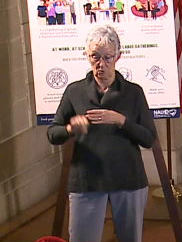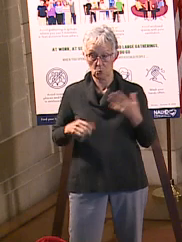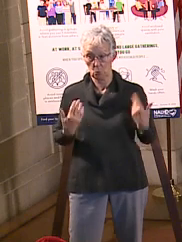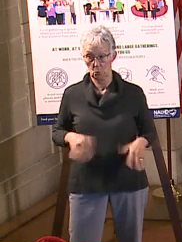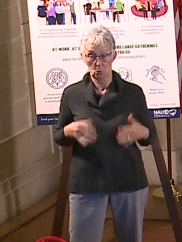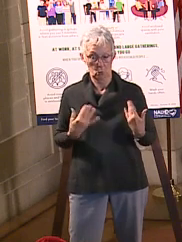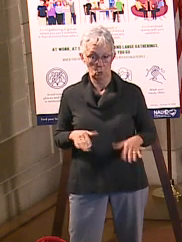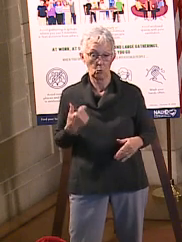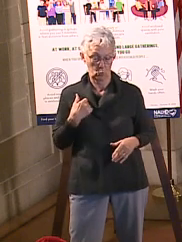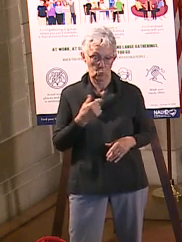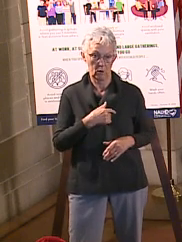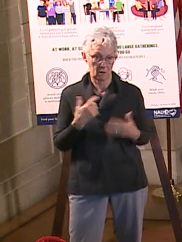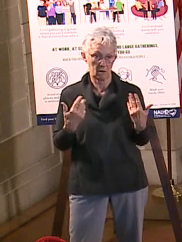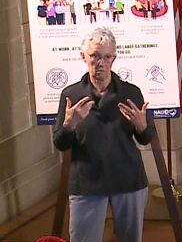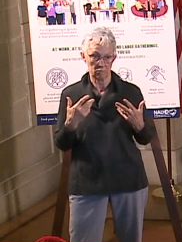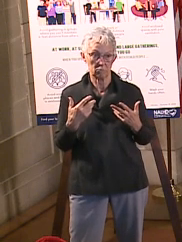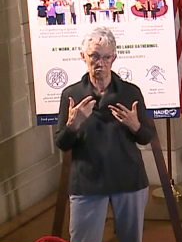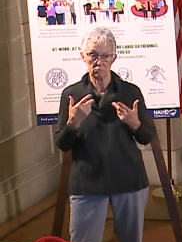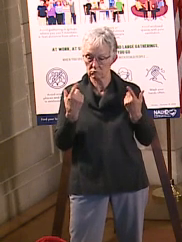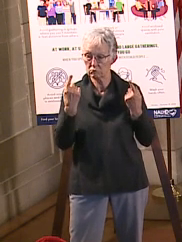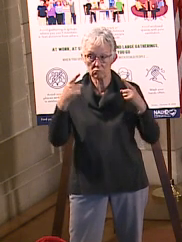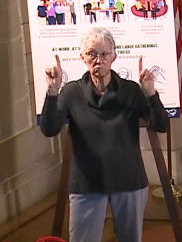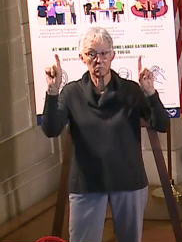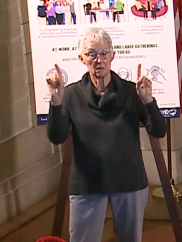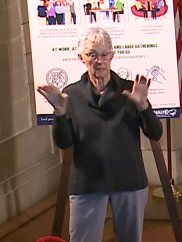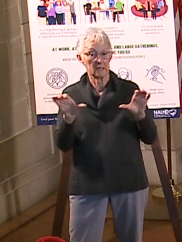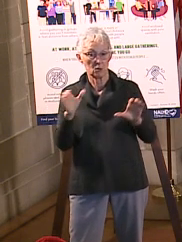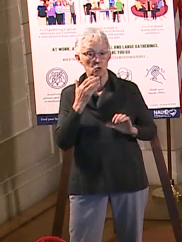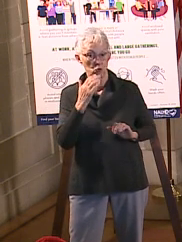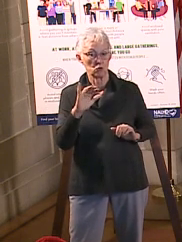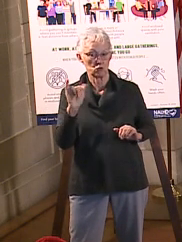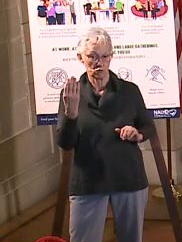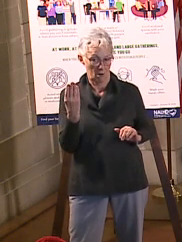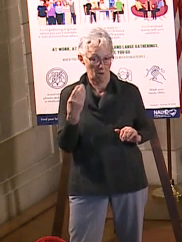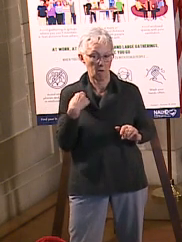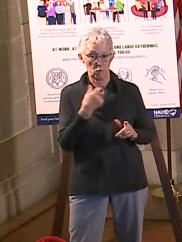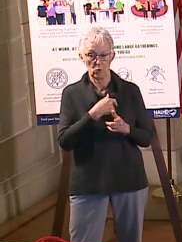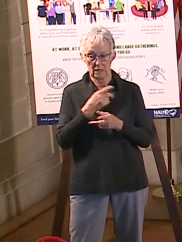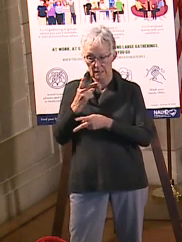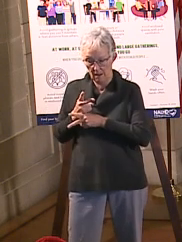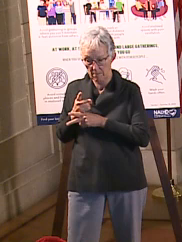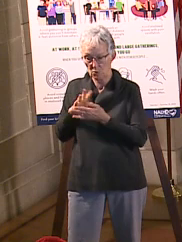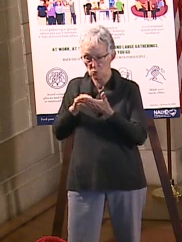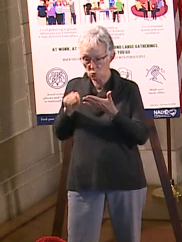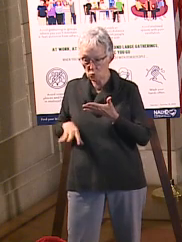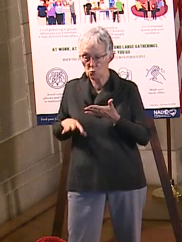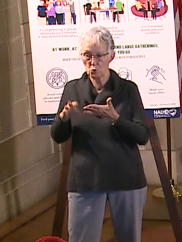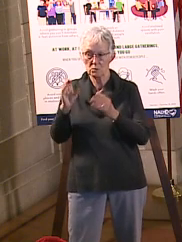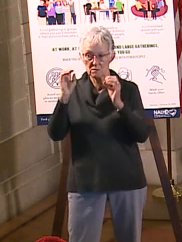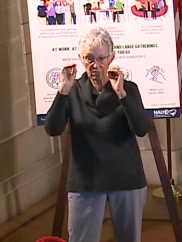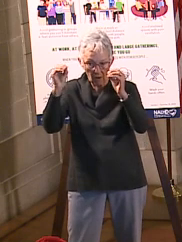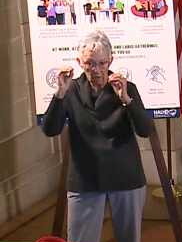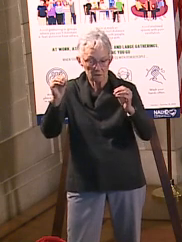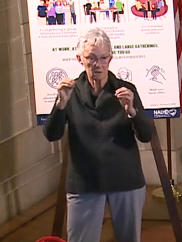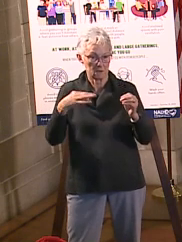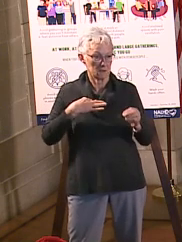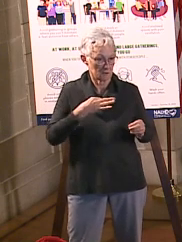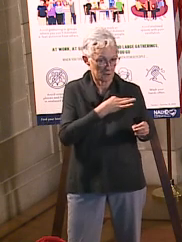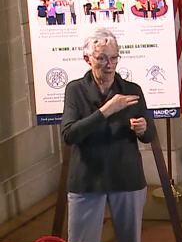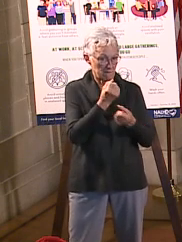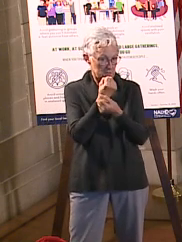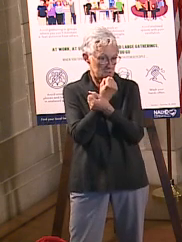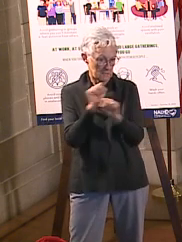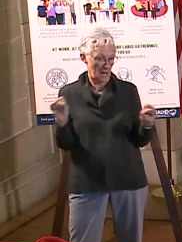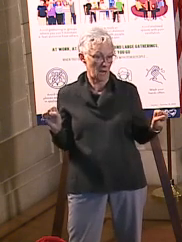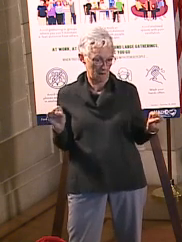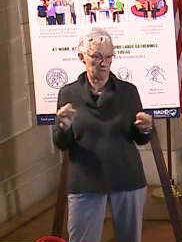I think has been a very well executed, safely navigated return back to the classroom across the board for our faculty,